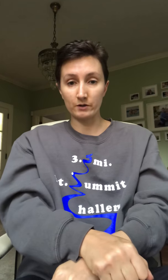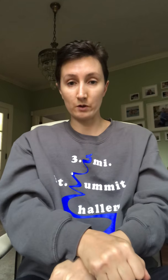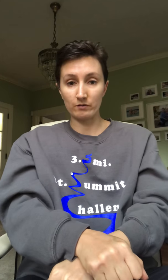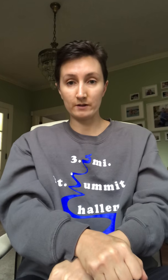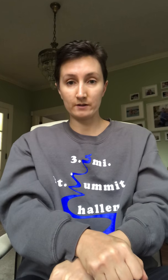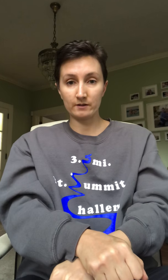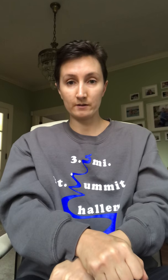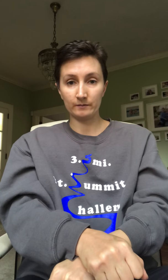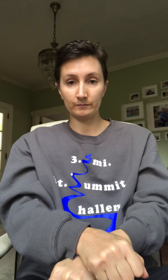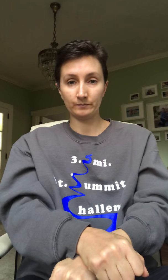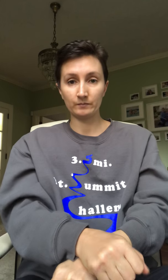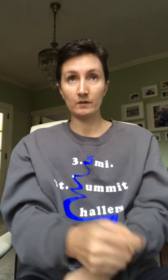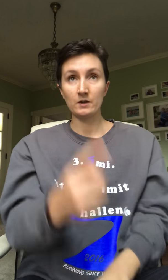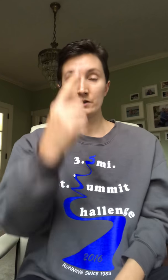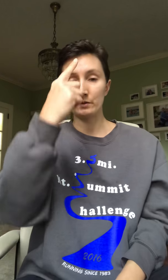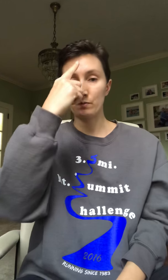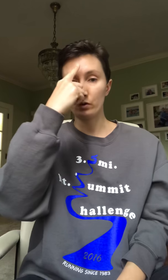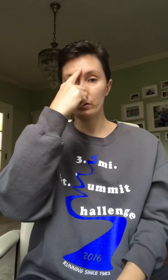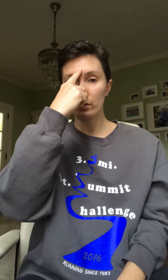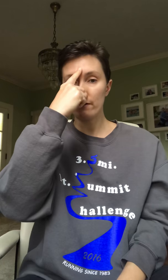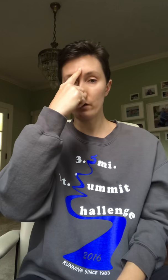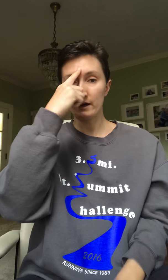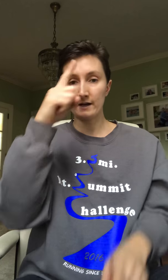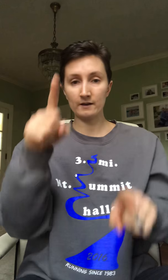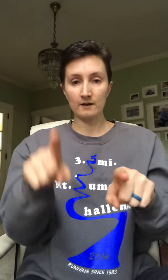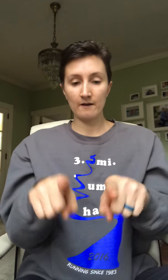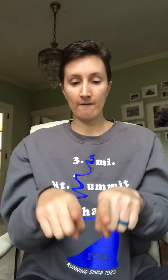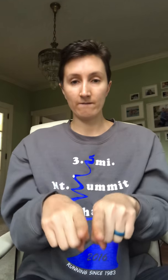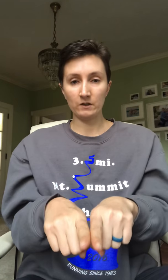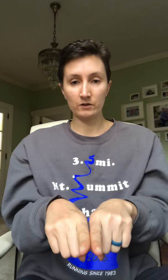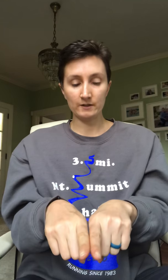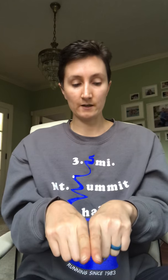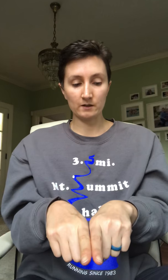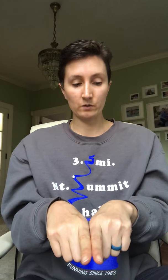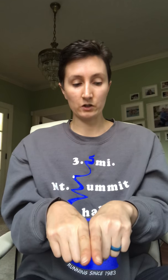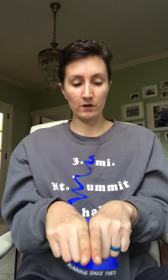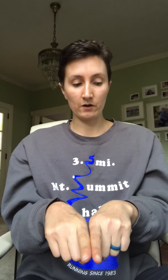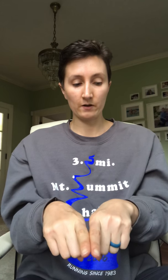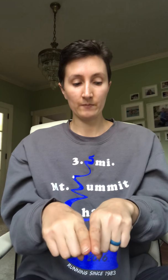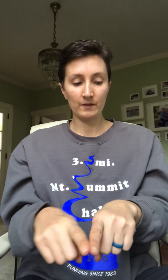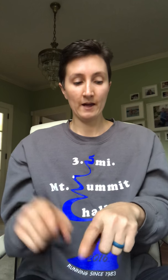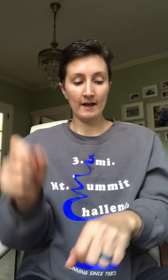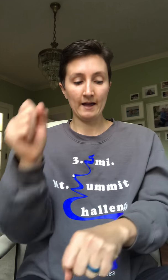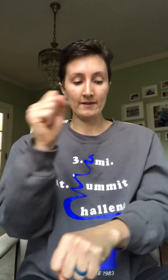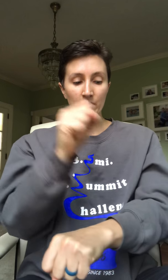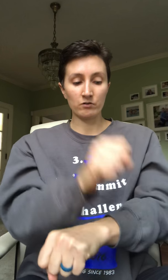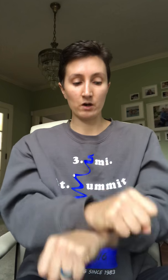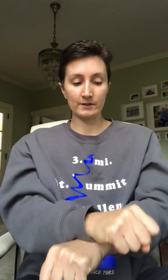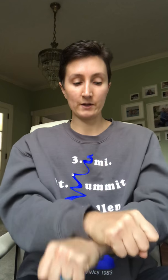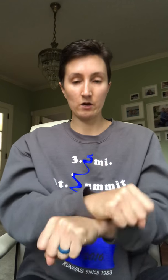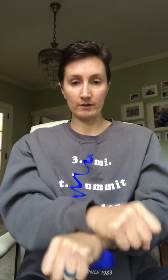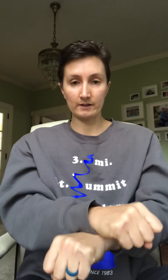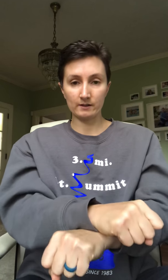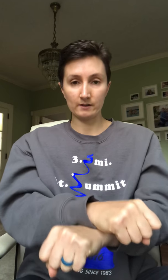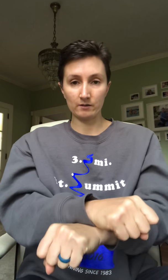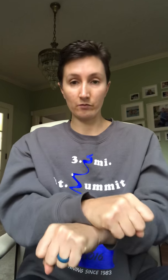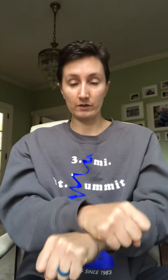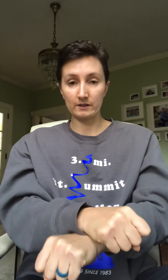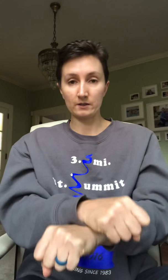our wrists. So point to our forehead, fingers next to each other, and then crossing our wrists to